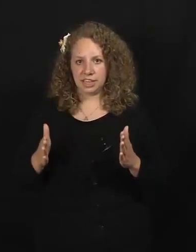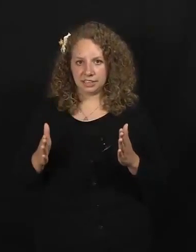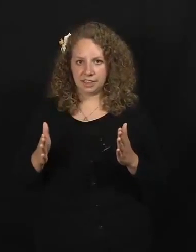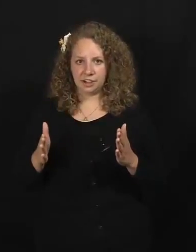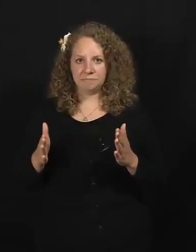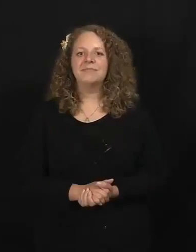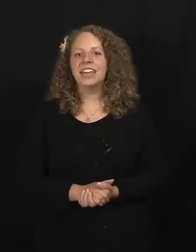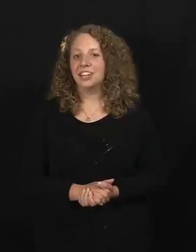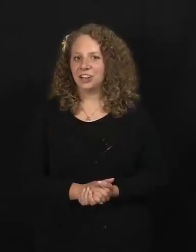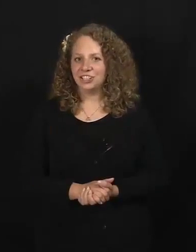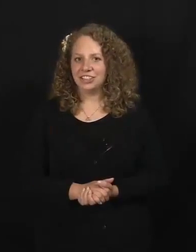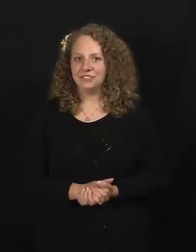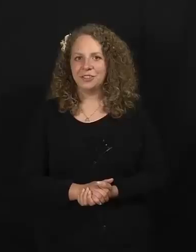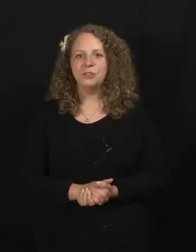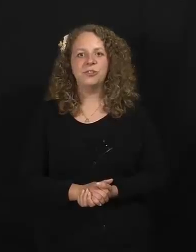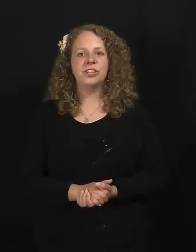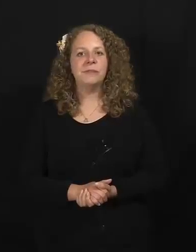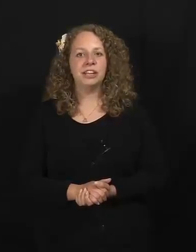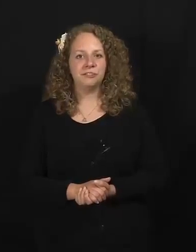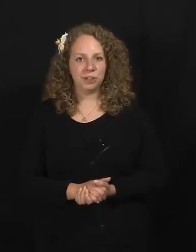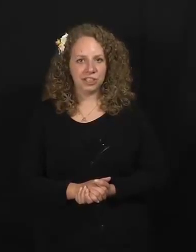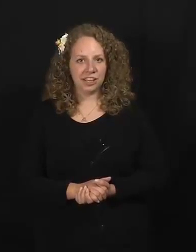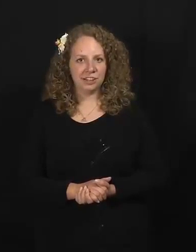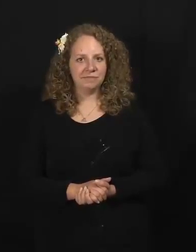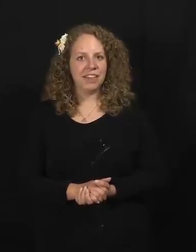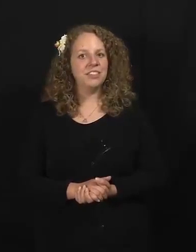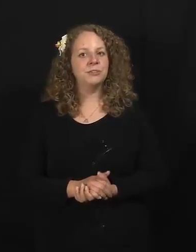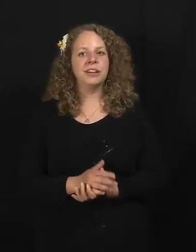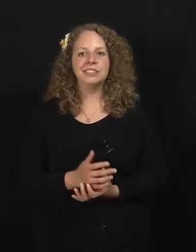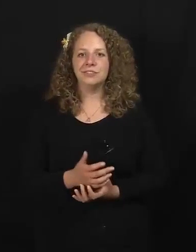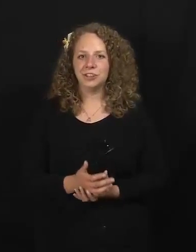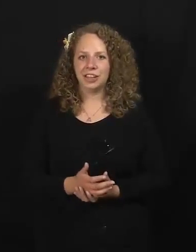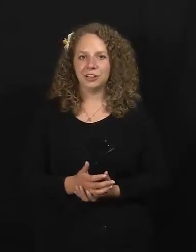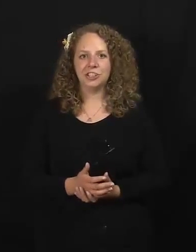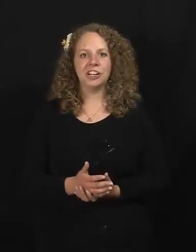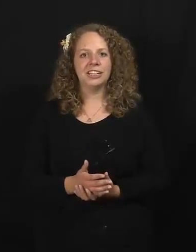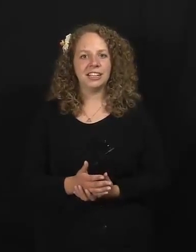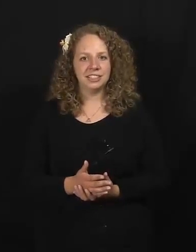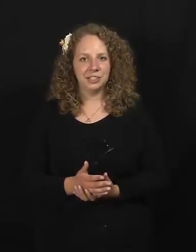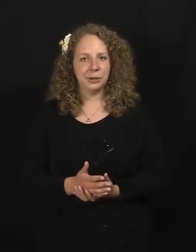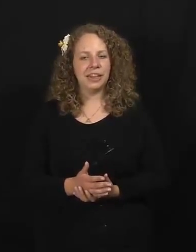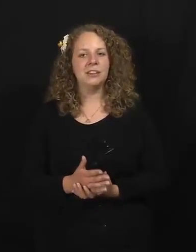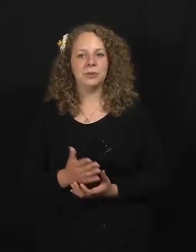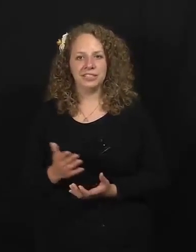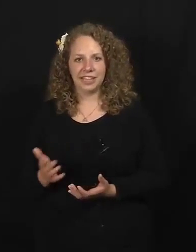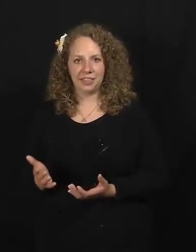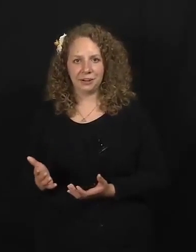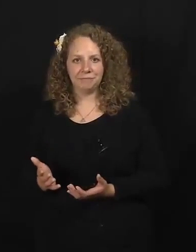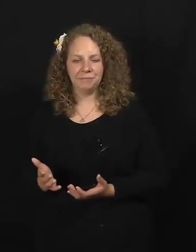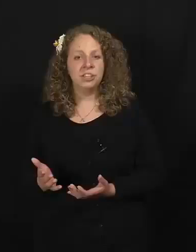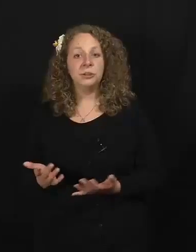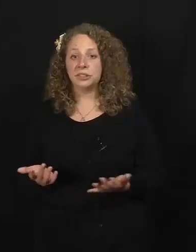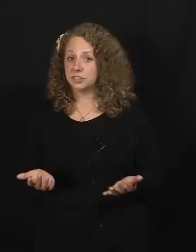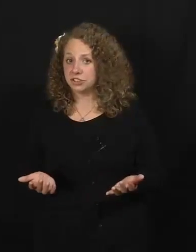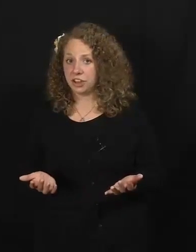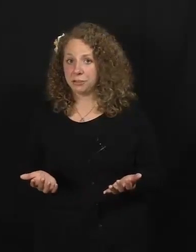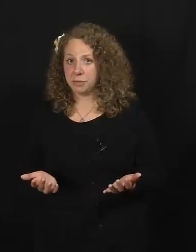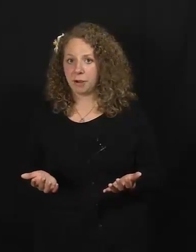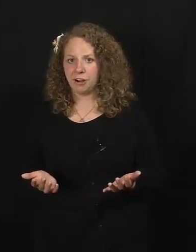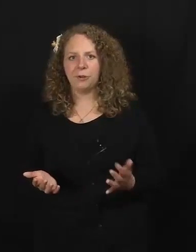next letter. In cursive, you fully make your first letter, and then the rest of your letters are connected to it and run together. You can still tell them apart,